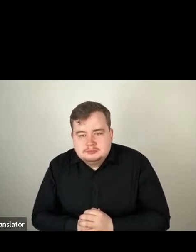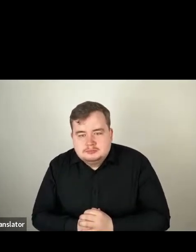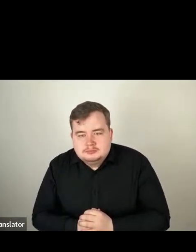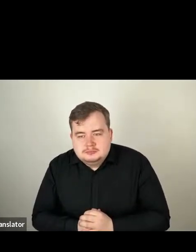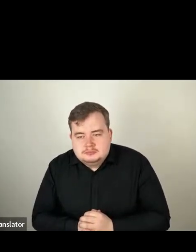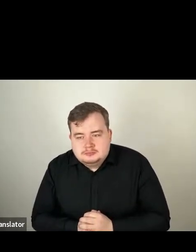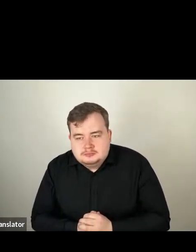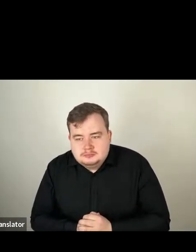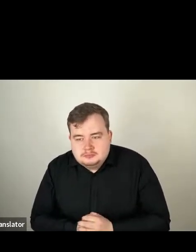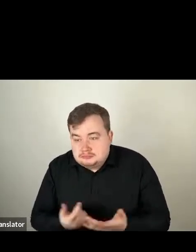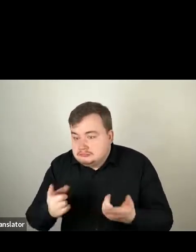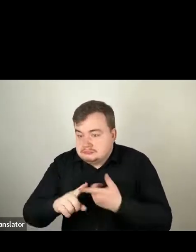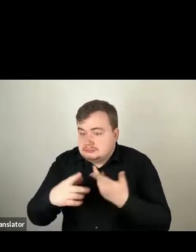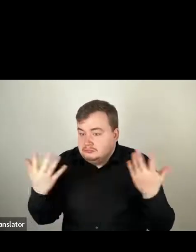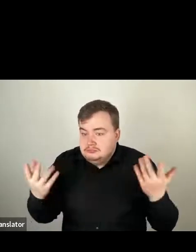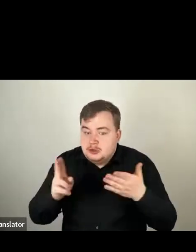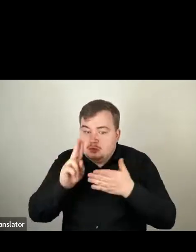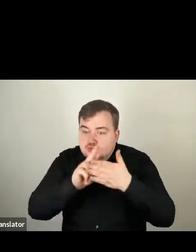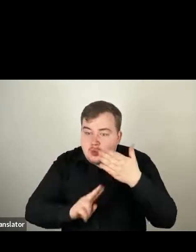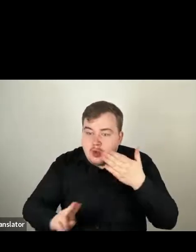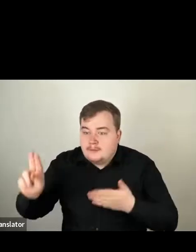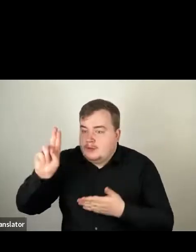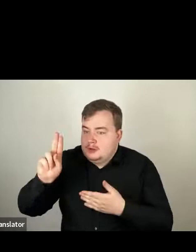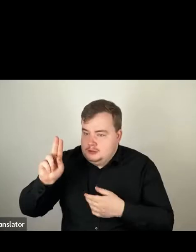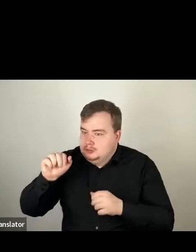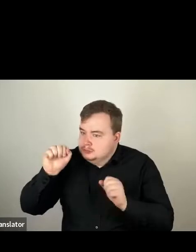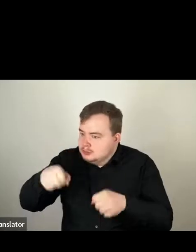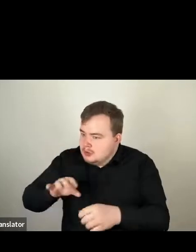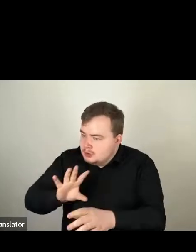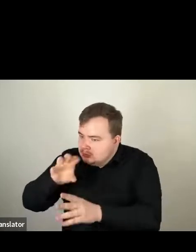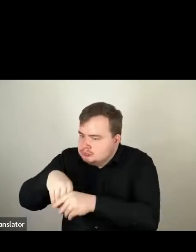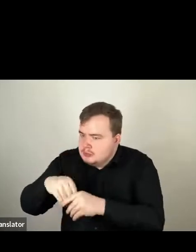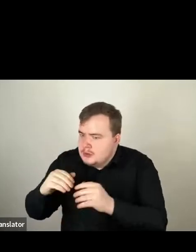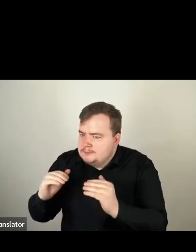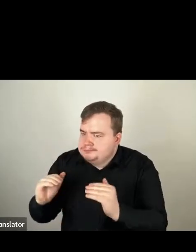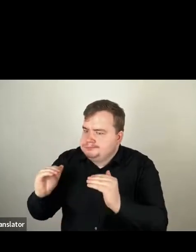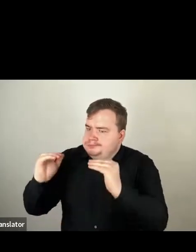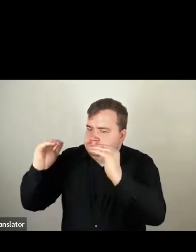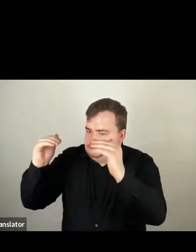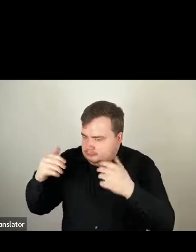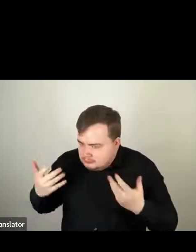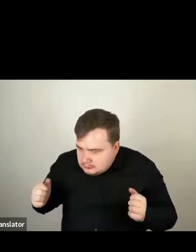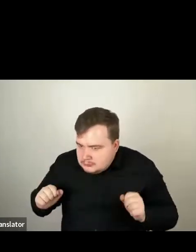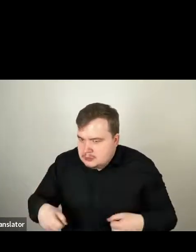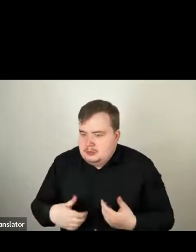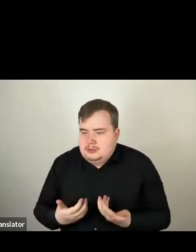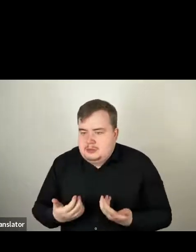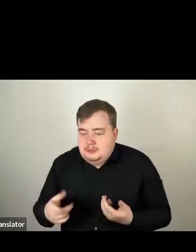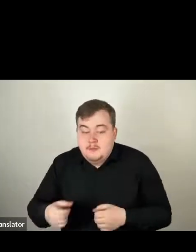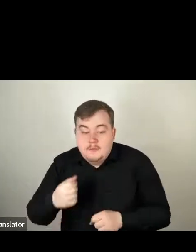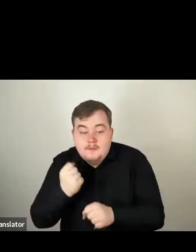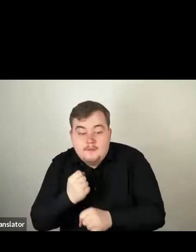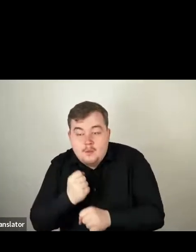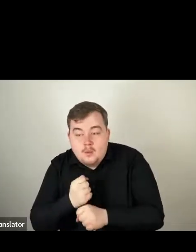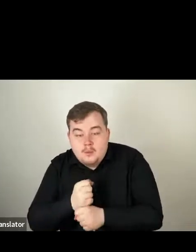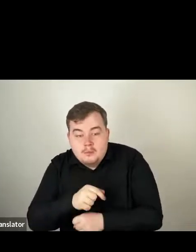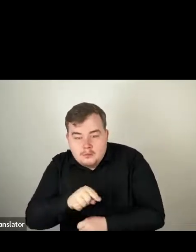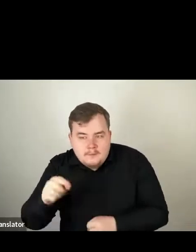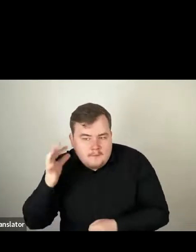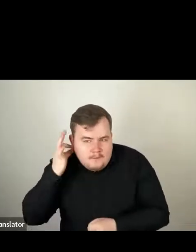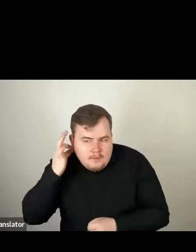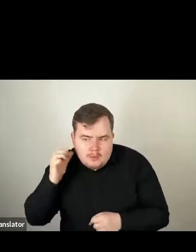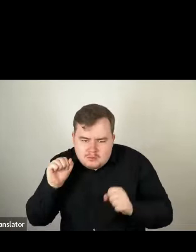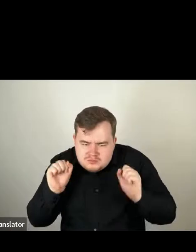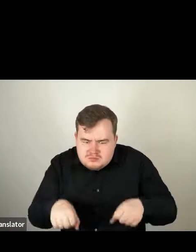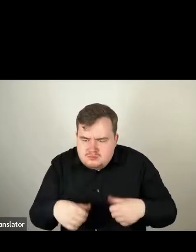universities, but also are expected to take part in the labor market. And of course, gender to also start back home in